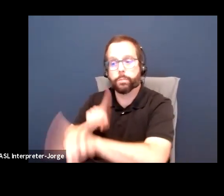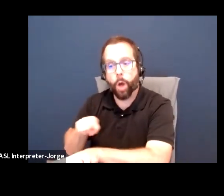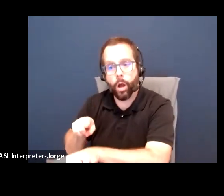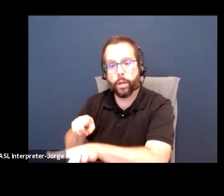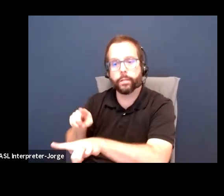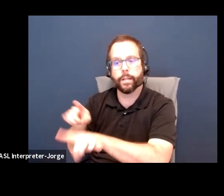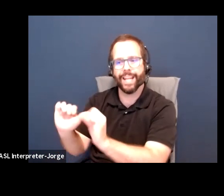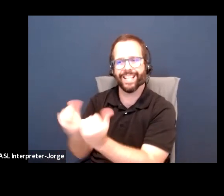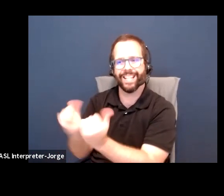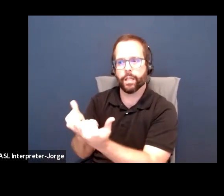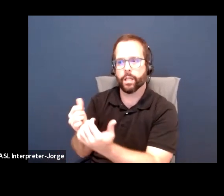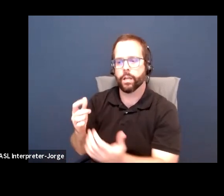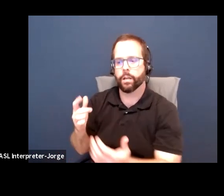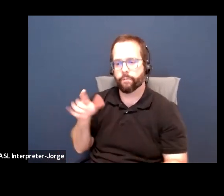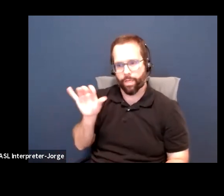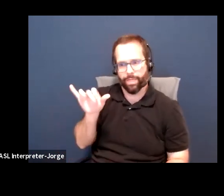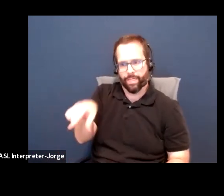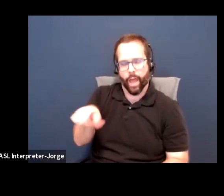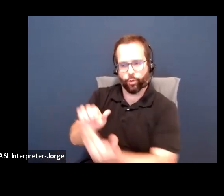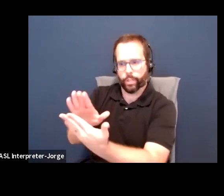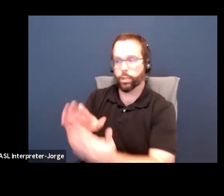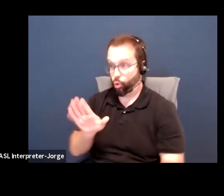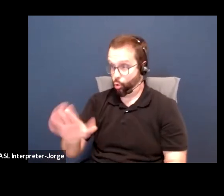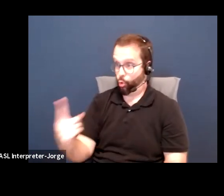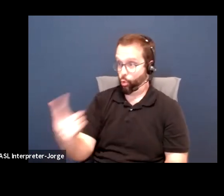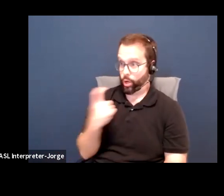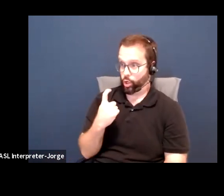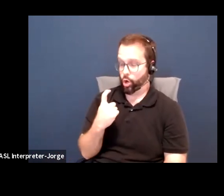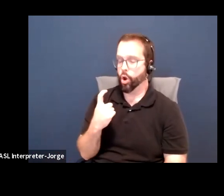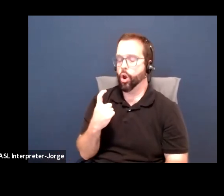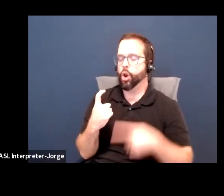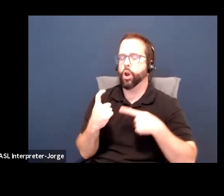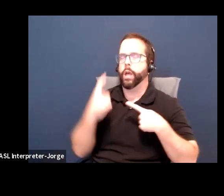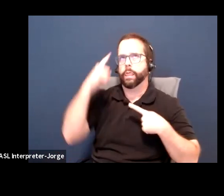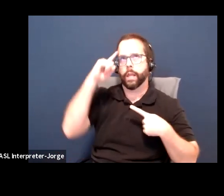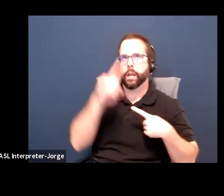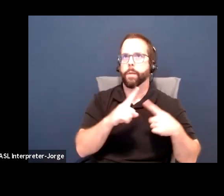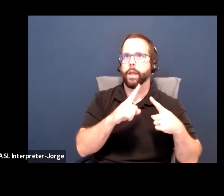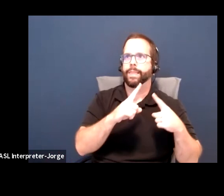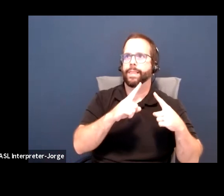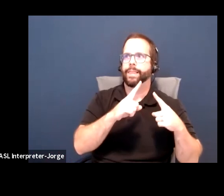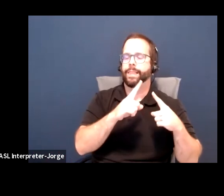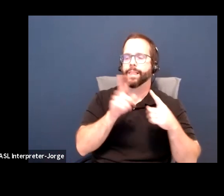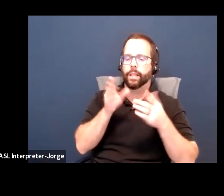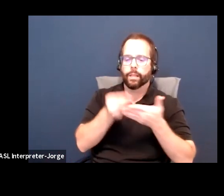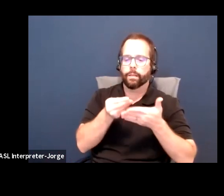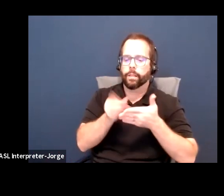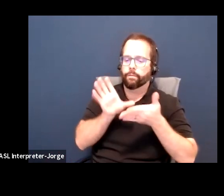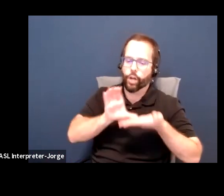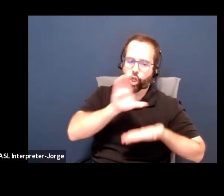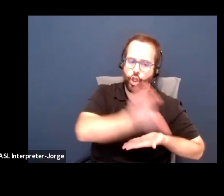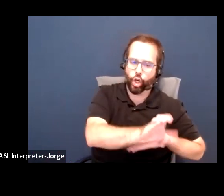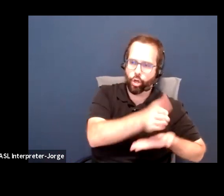think, your question raises both for me, what can we do on the diversion end? What quick resources can we put in place? As